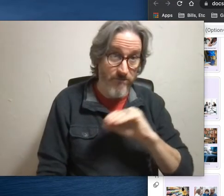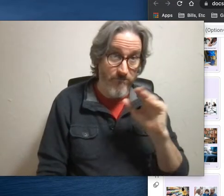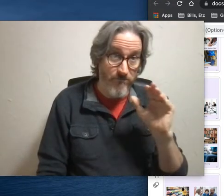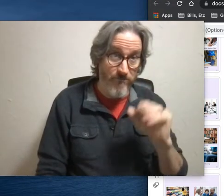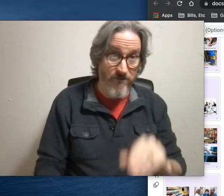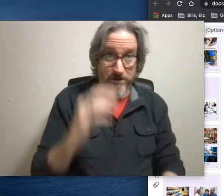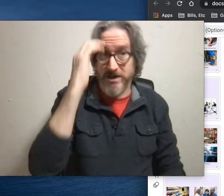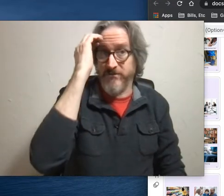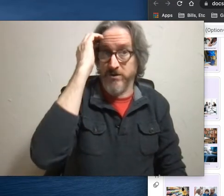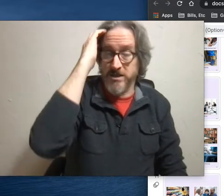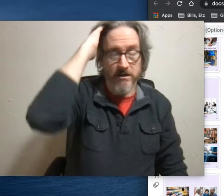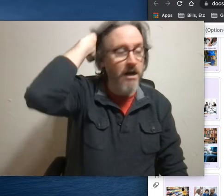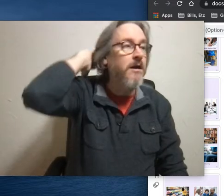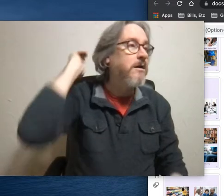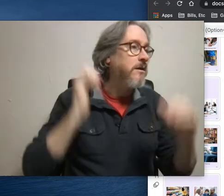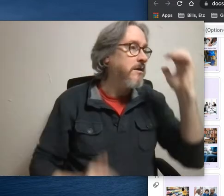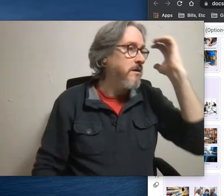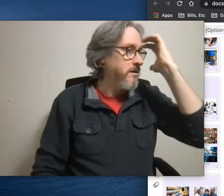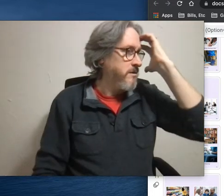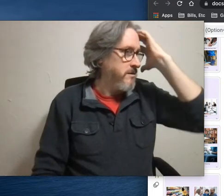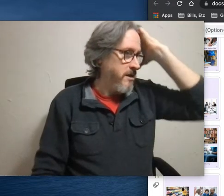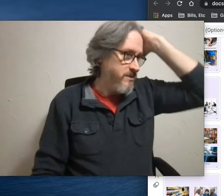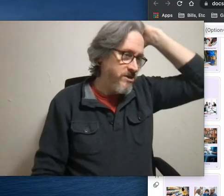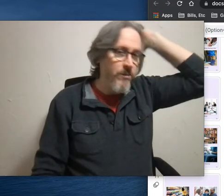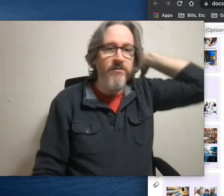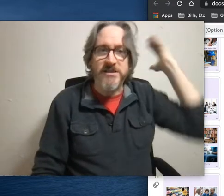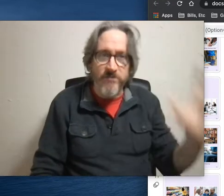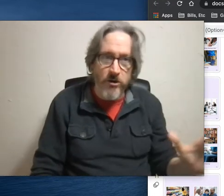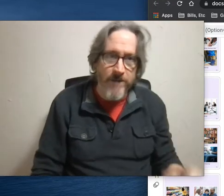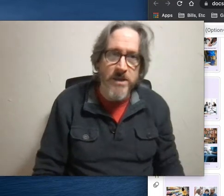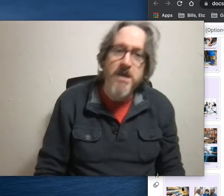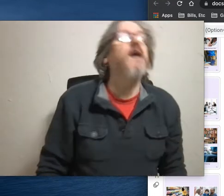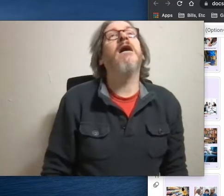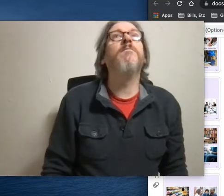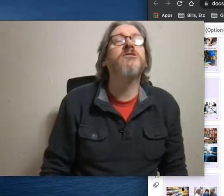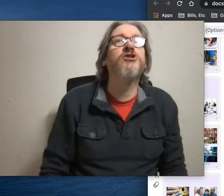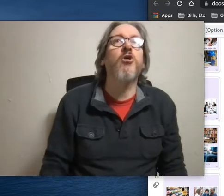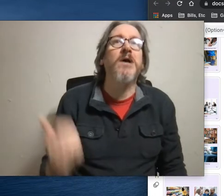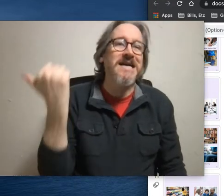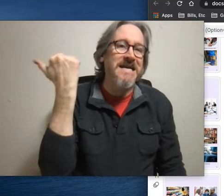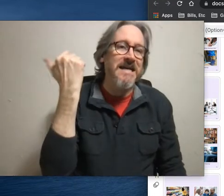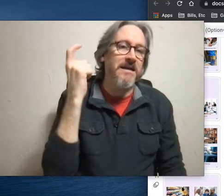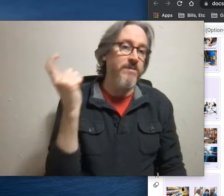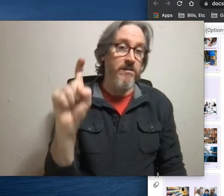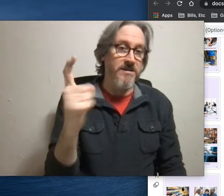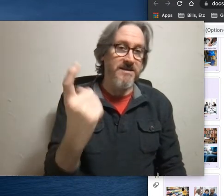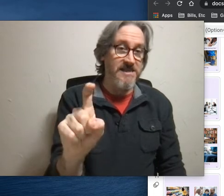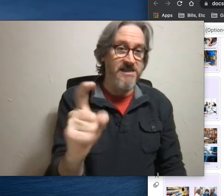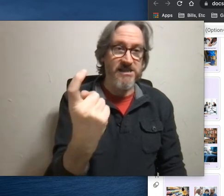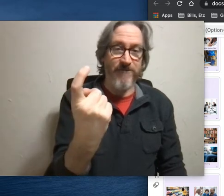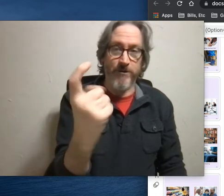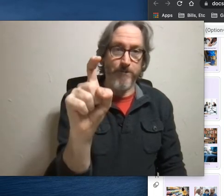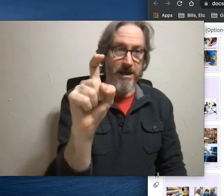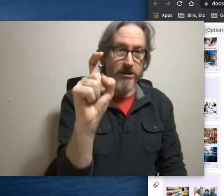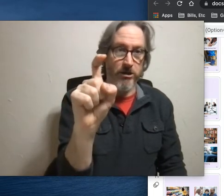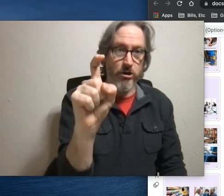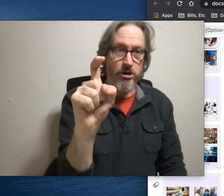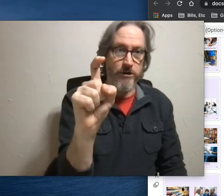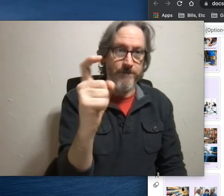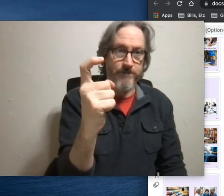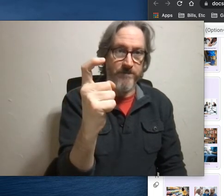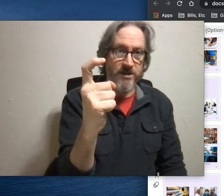something very different and I suppose somewhat offensive. Okay. So this is the safe one. Make a